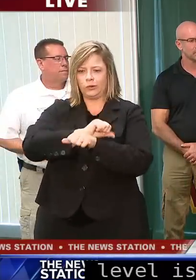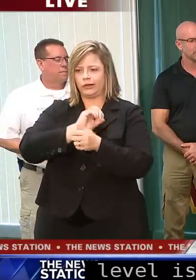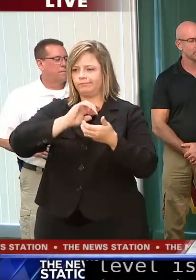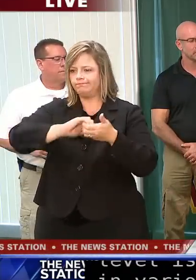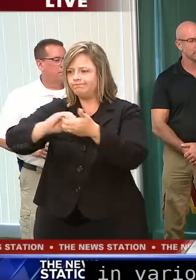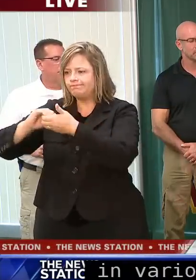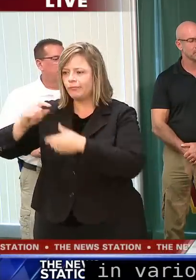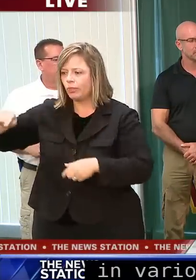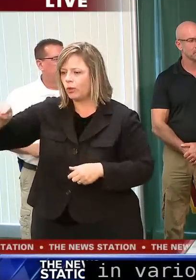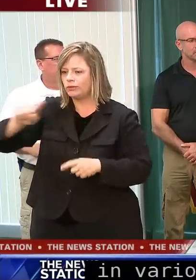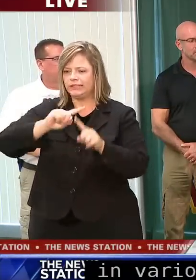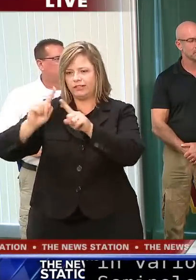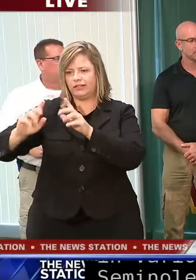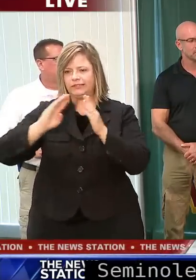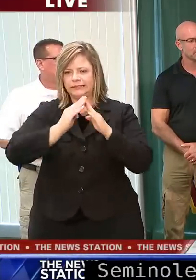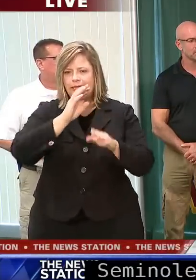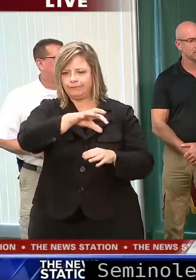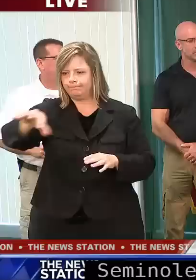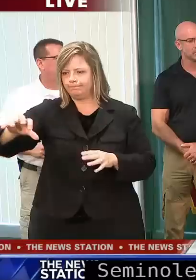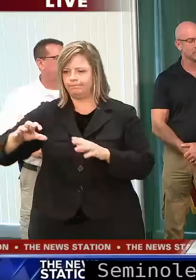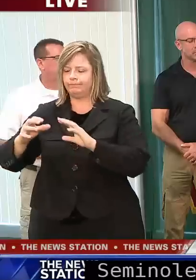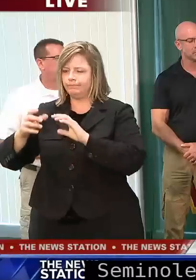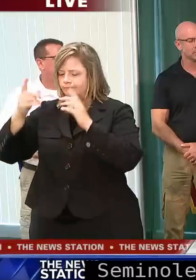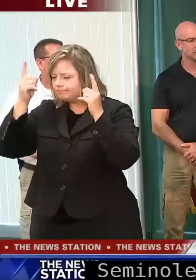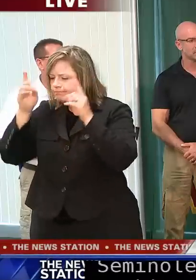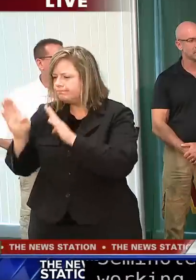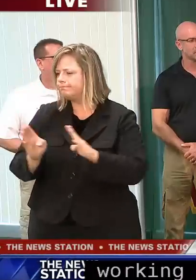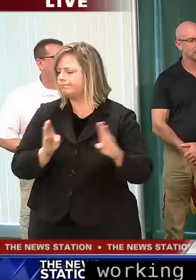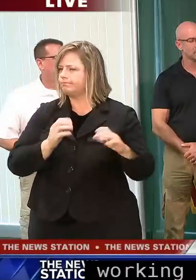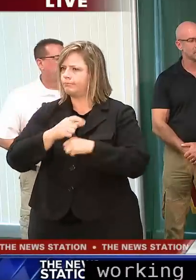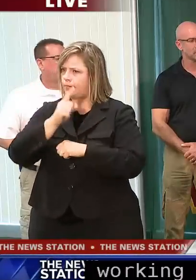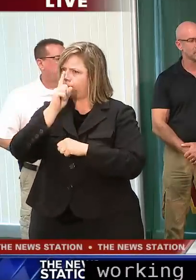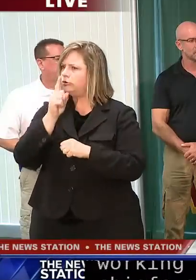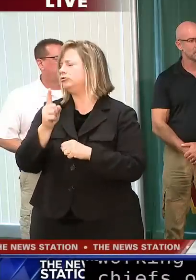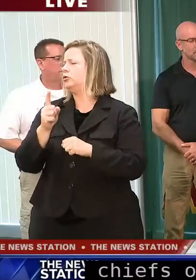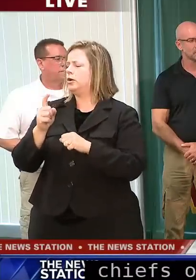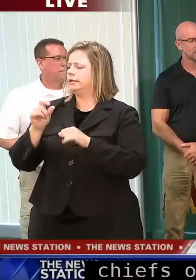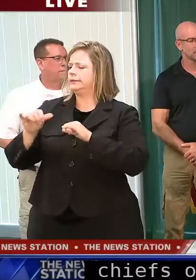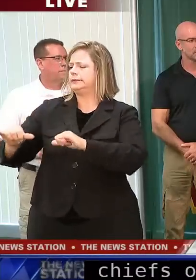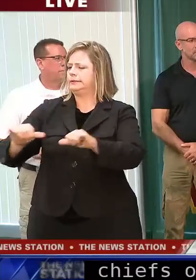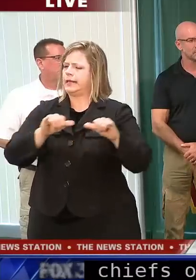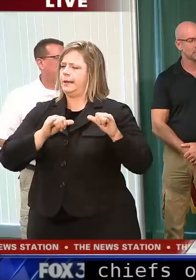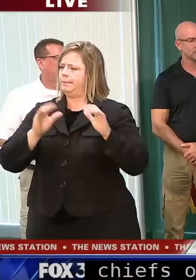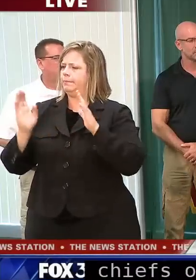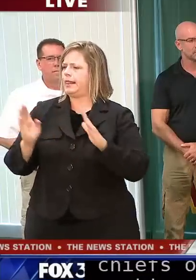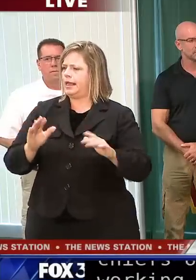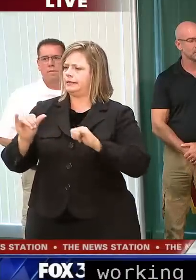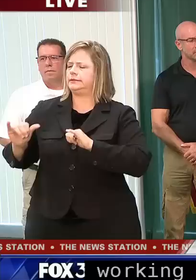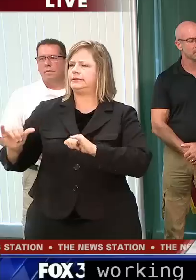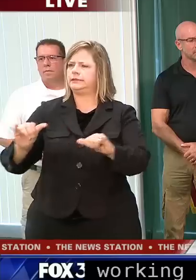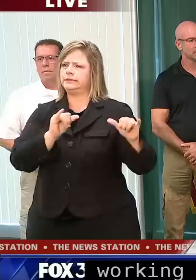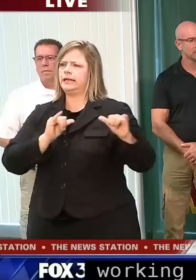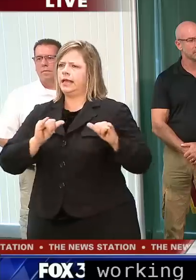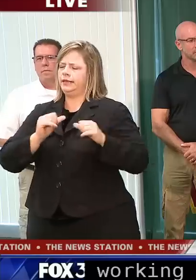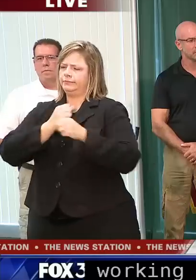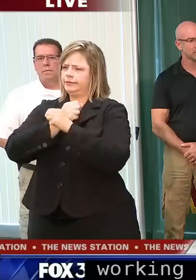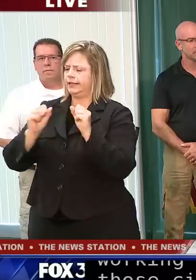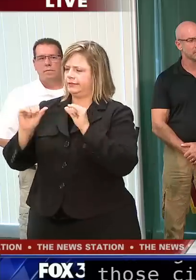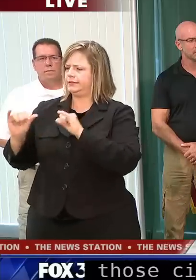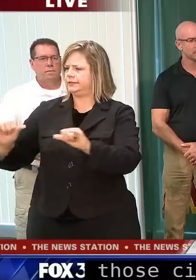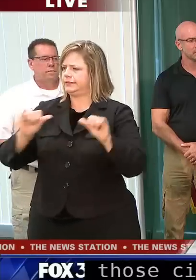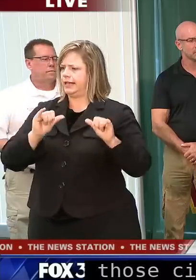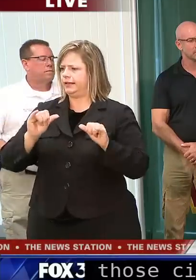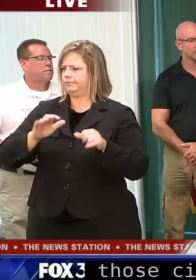with those city managers on our overall strategy, so there's consistency between the county and the various cities